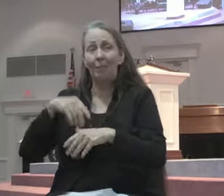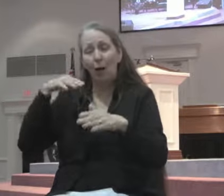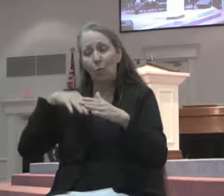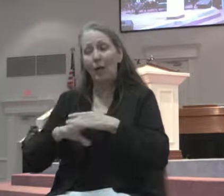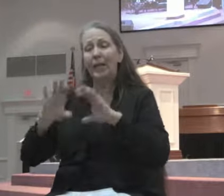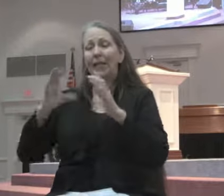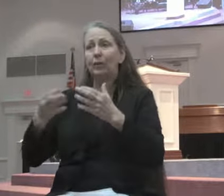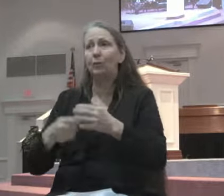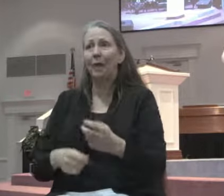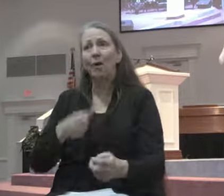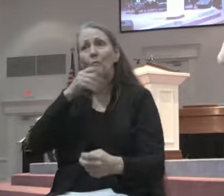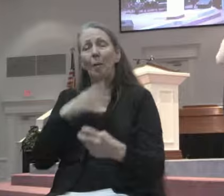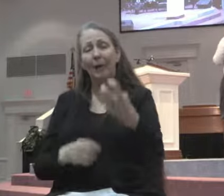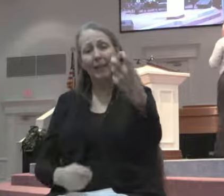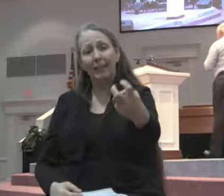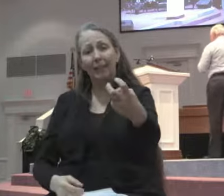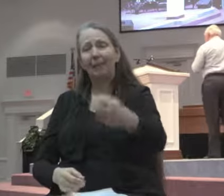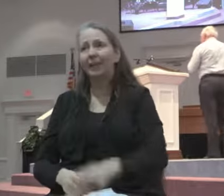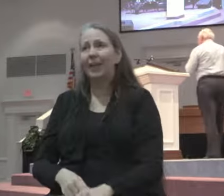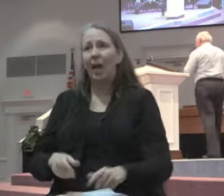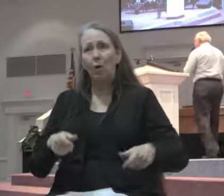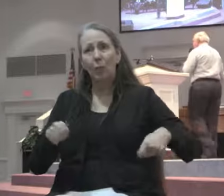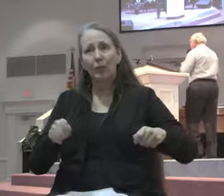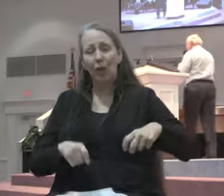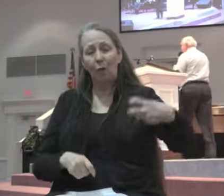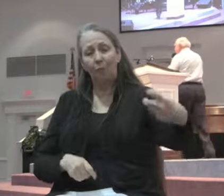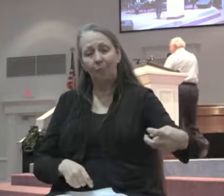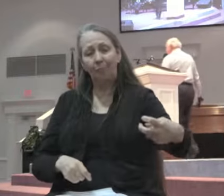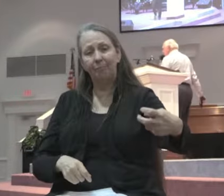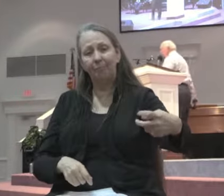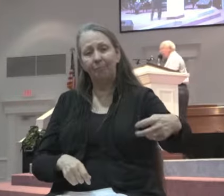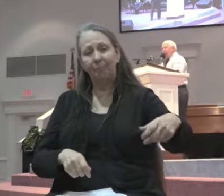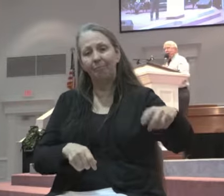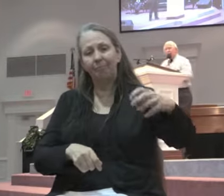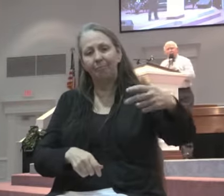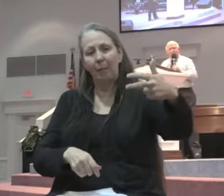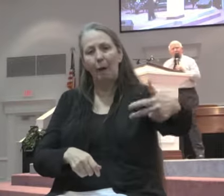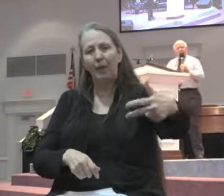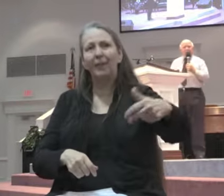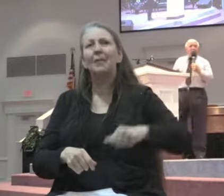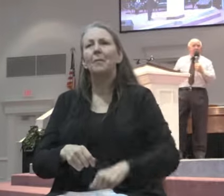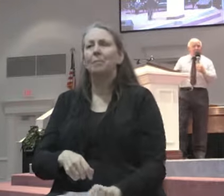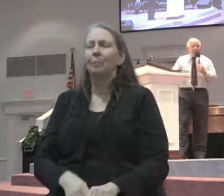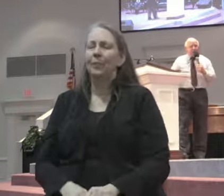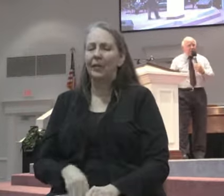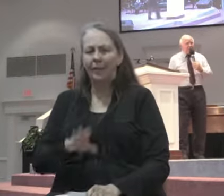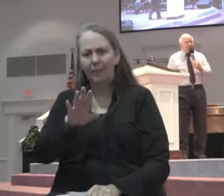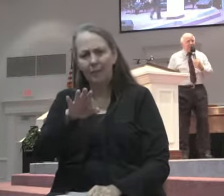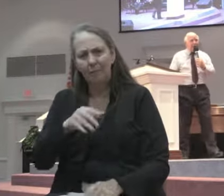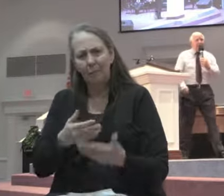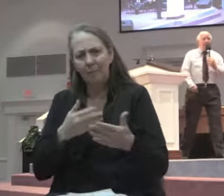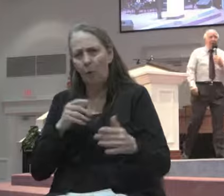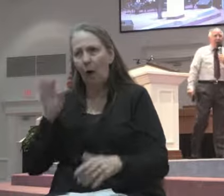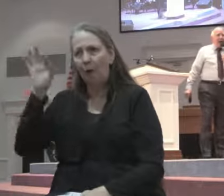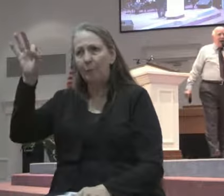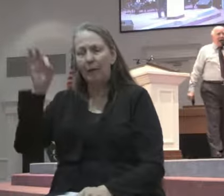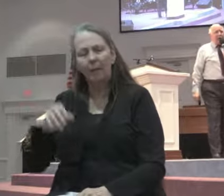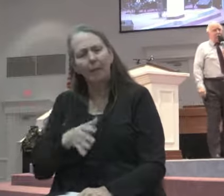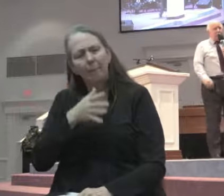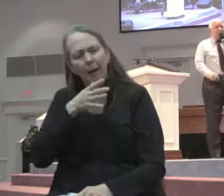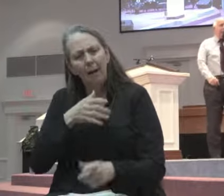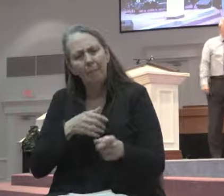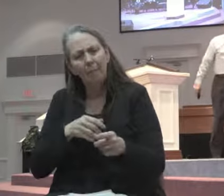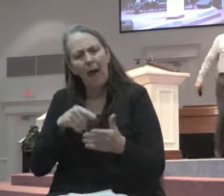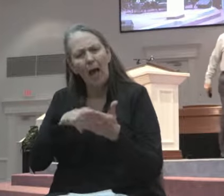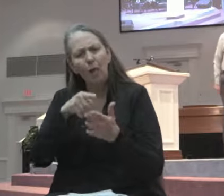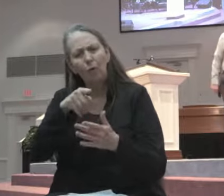walked into class, she was sitting there by, and her wheelchair was parked by her chair. And I walked over to her and I said, before I went to the pulpit, I said, Mom, I